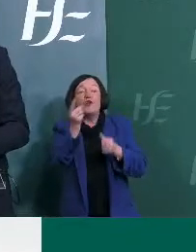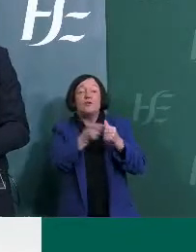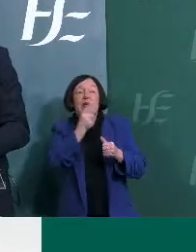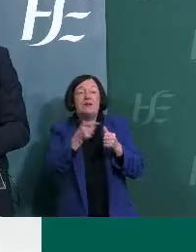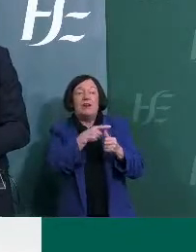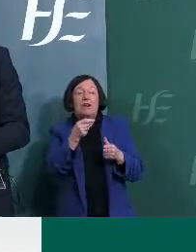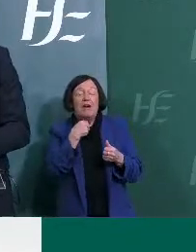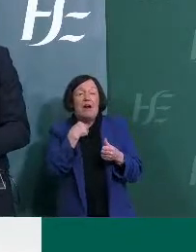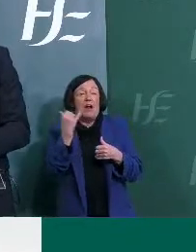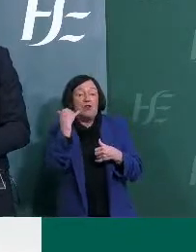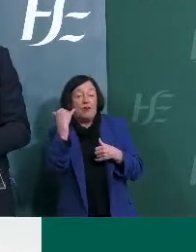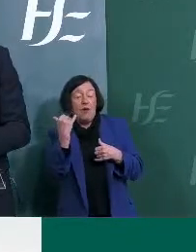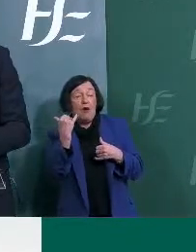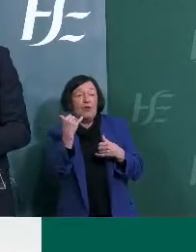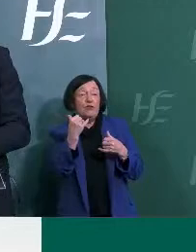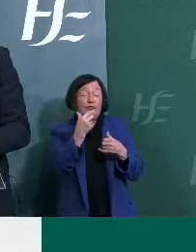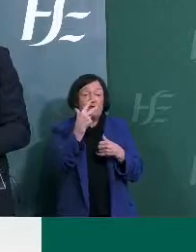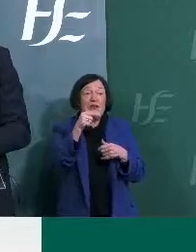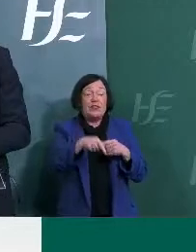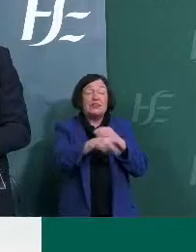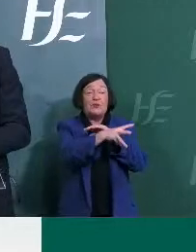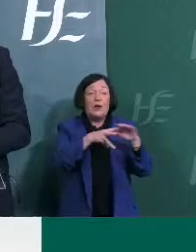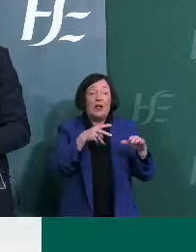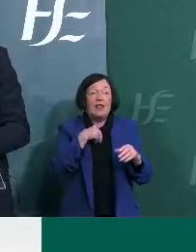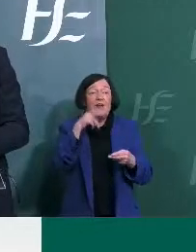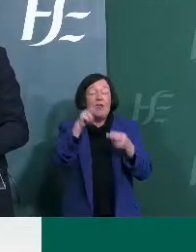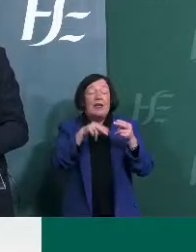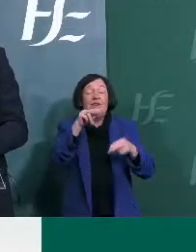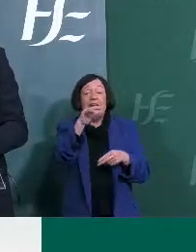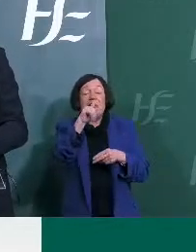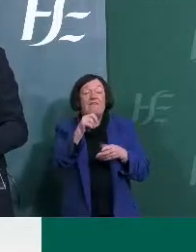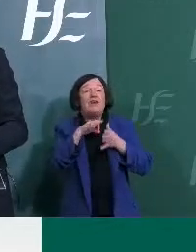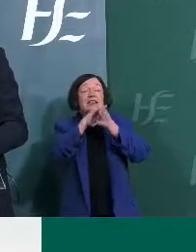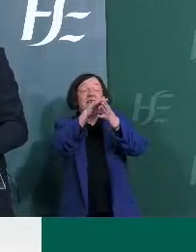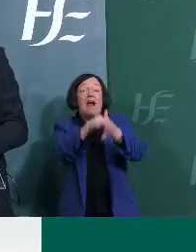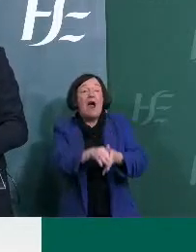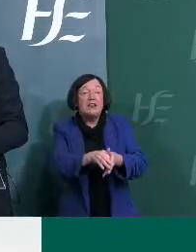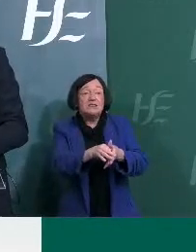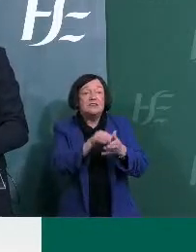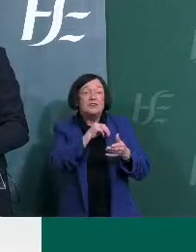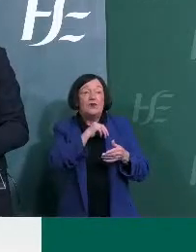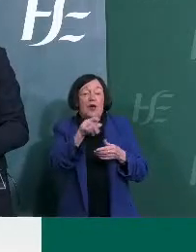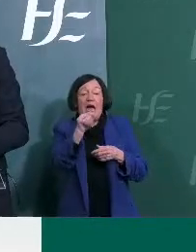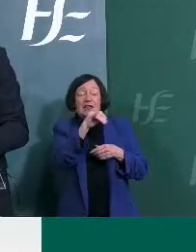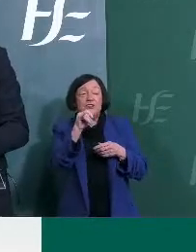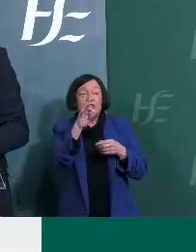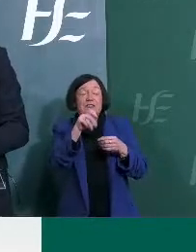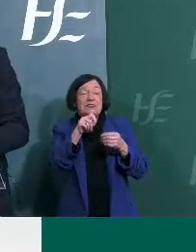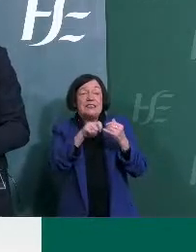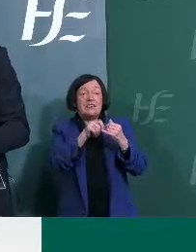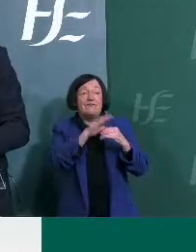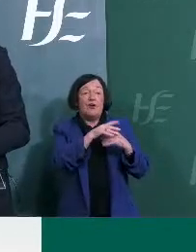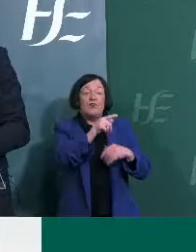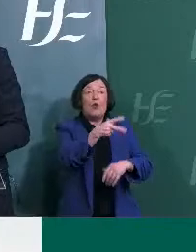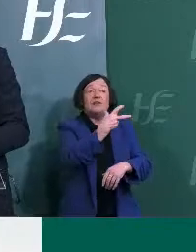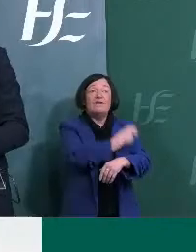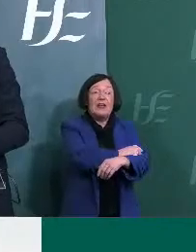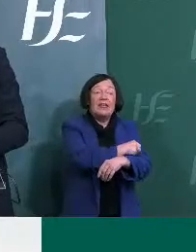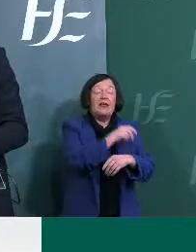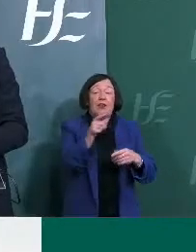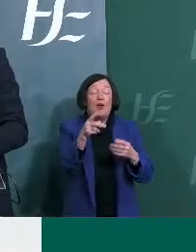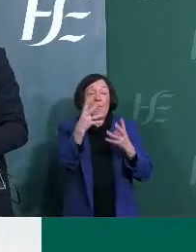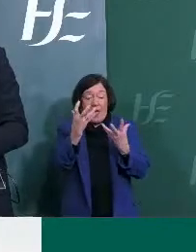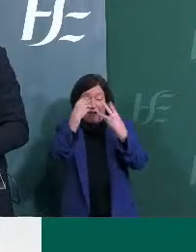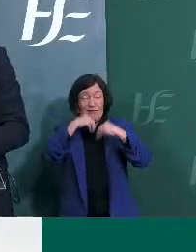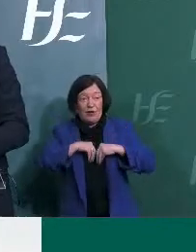our call 3 this week. We've introduced the NEFIT guidance in relation to the antigen testing for vaccinated, asymptomatic